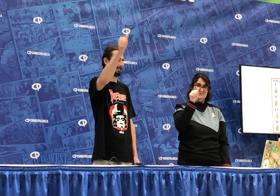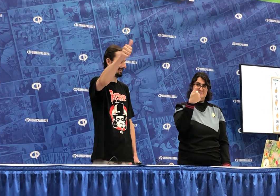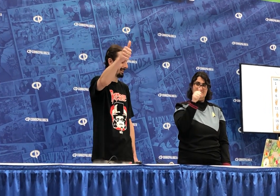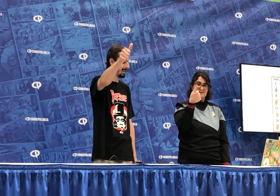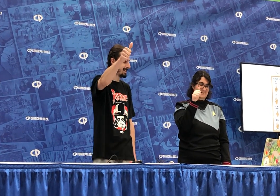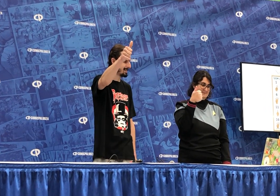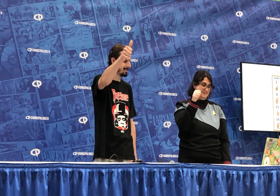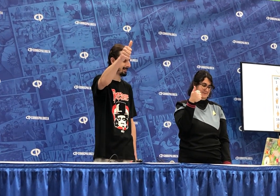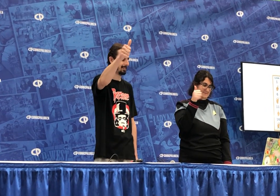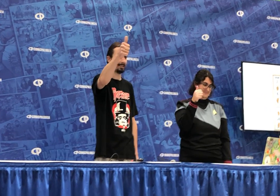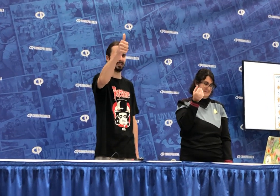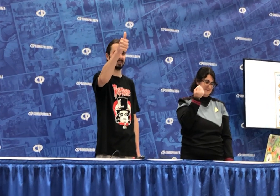10,